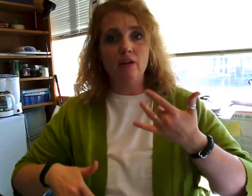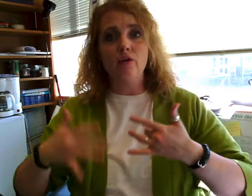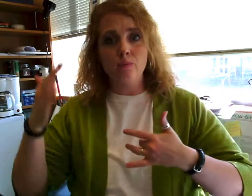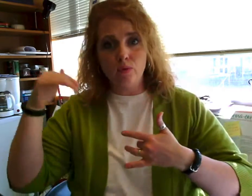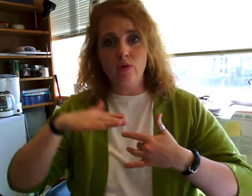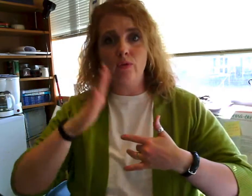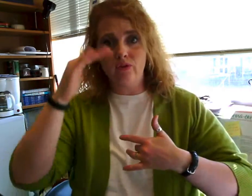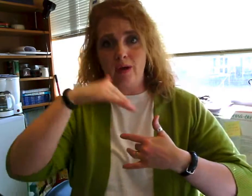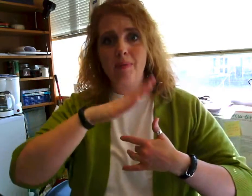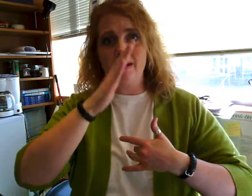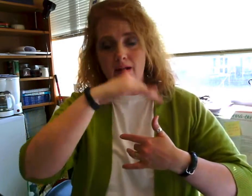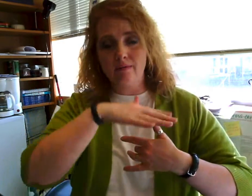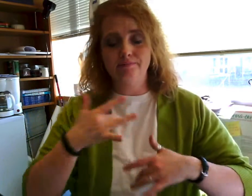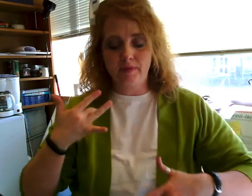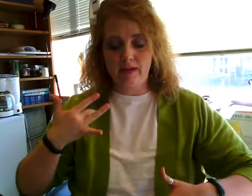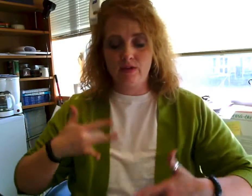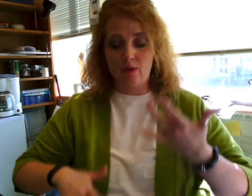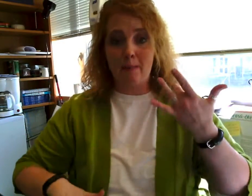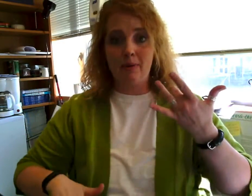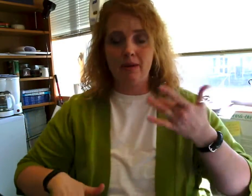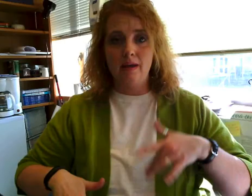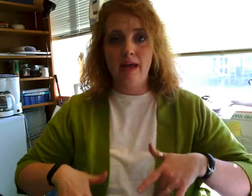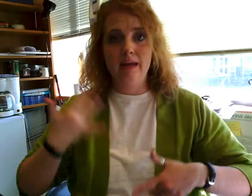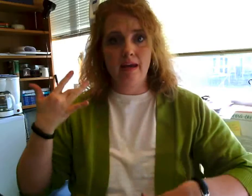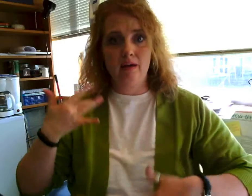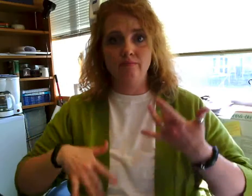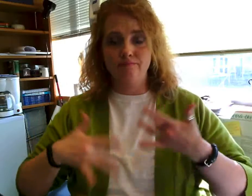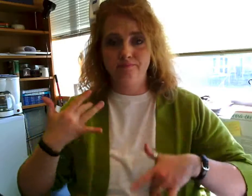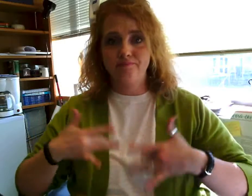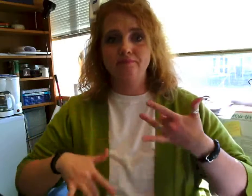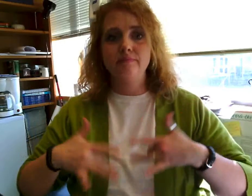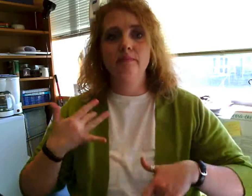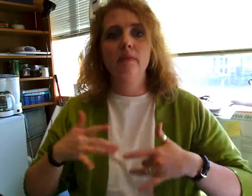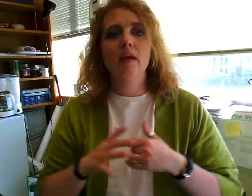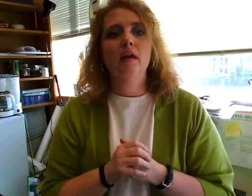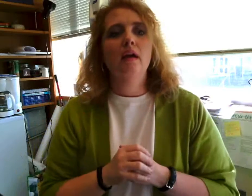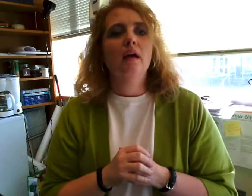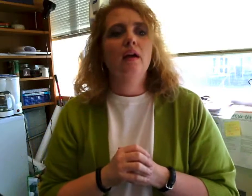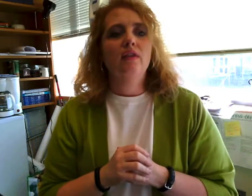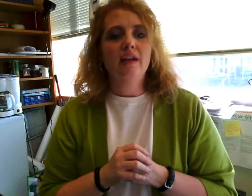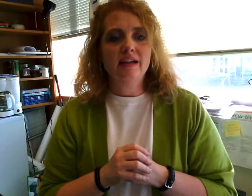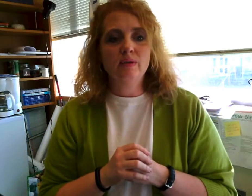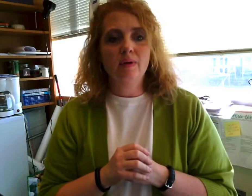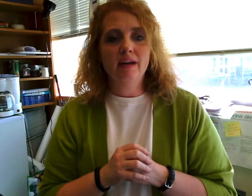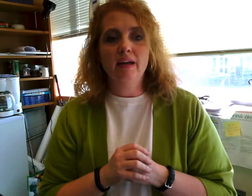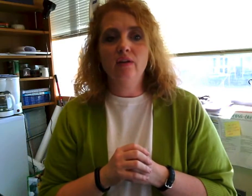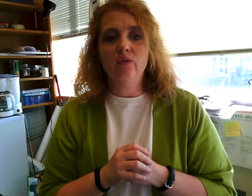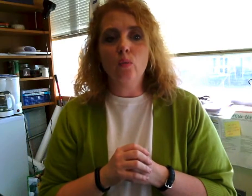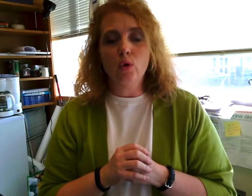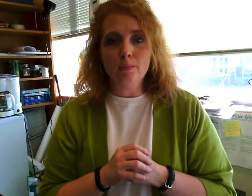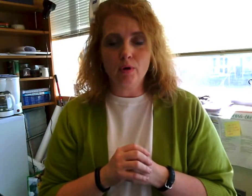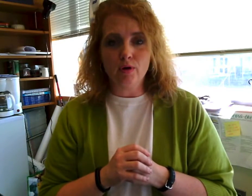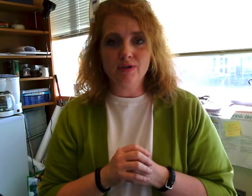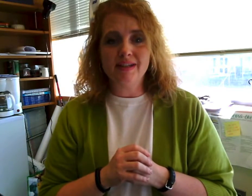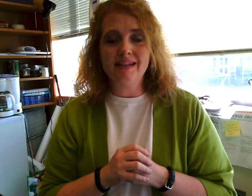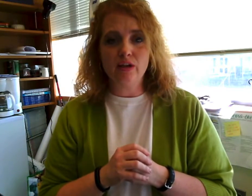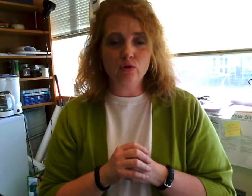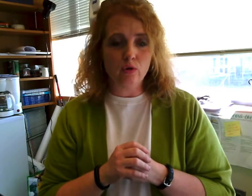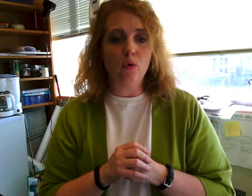schizophrenia, your mood goes up and down. Okay, so up and down. The next one is Waardenburger's syndrome